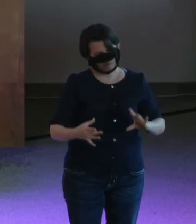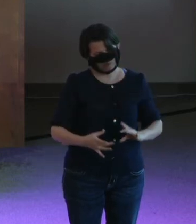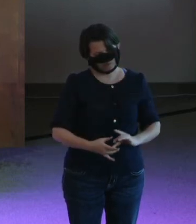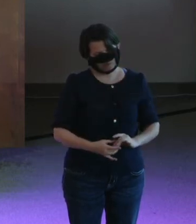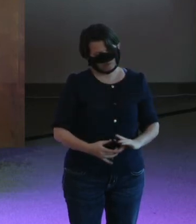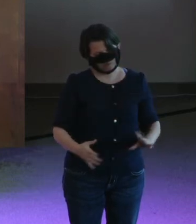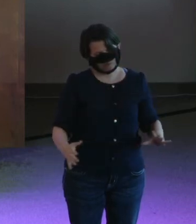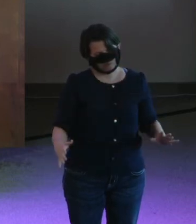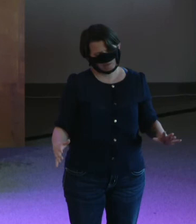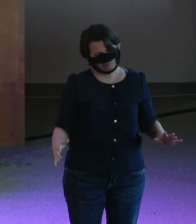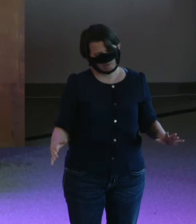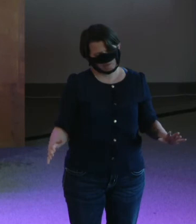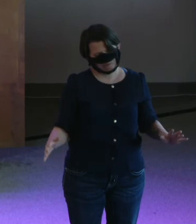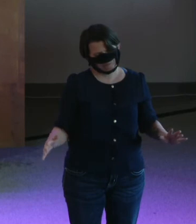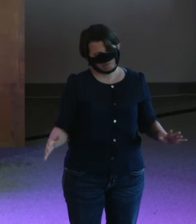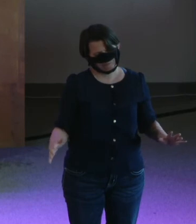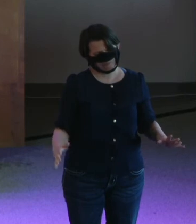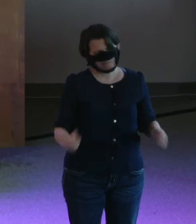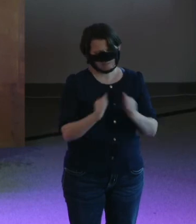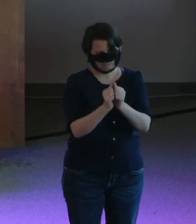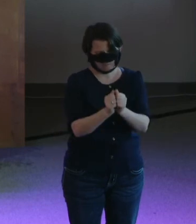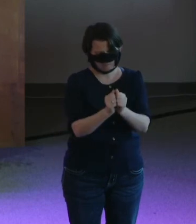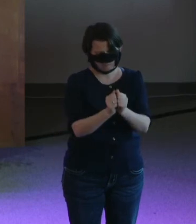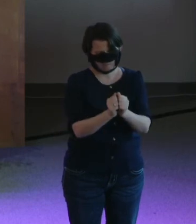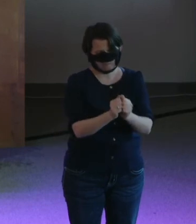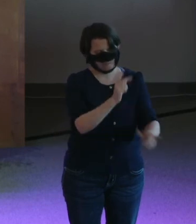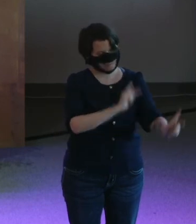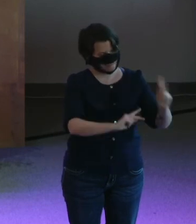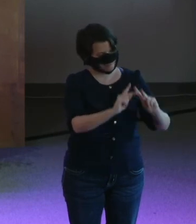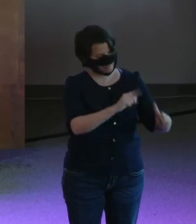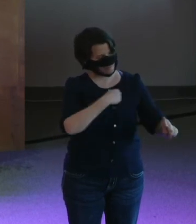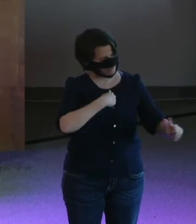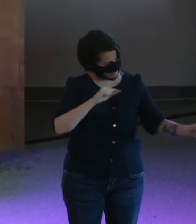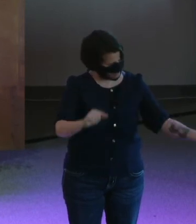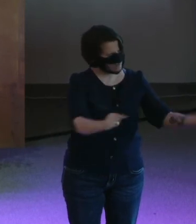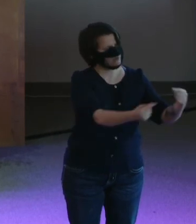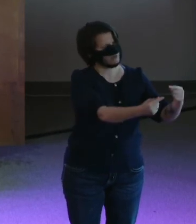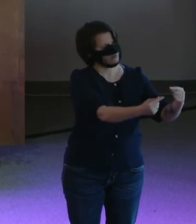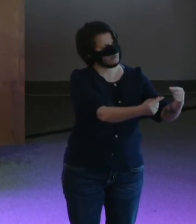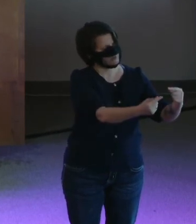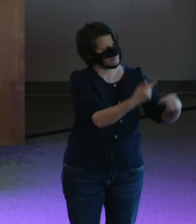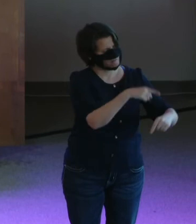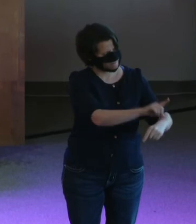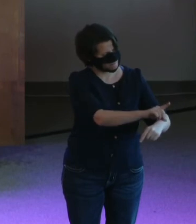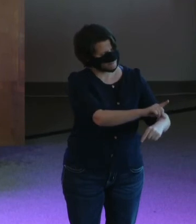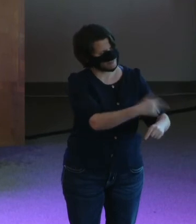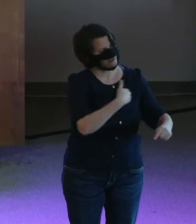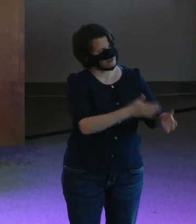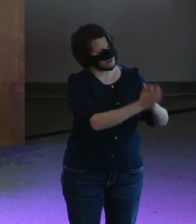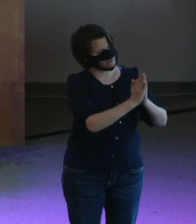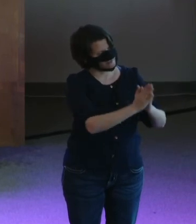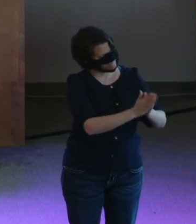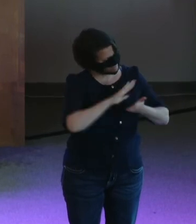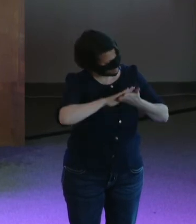Together, to those whom I may have caused harm, I ask for your